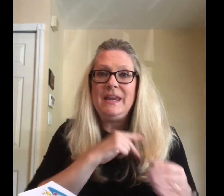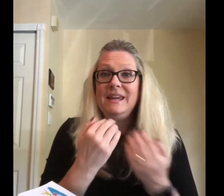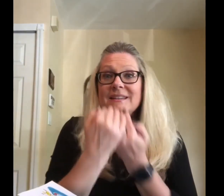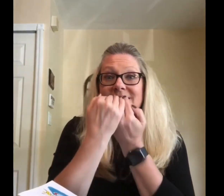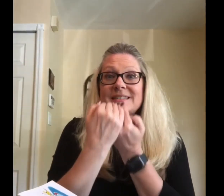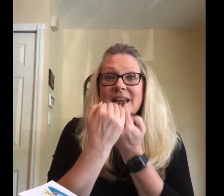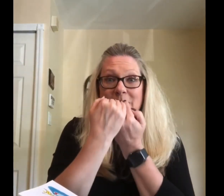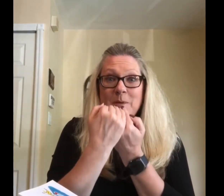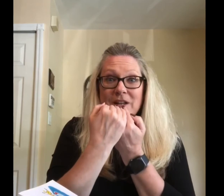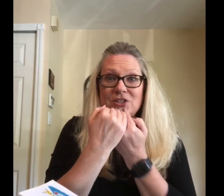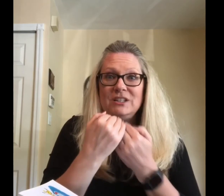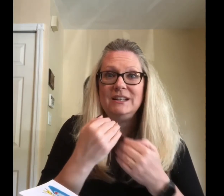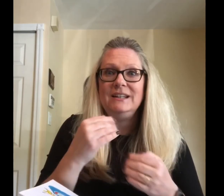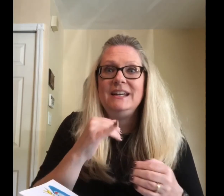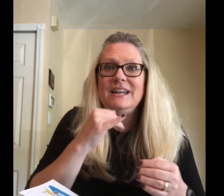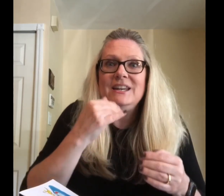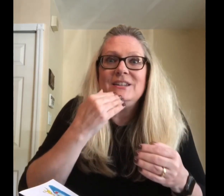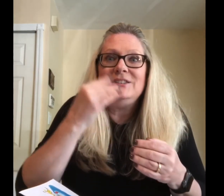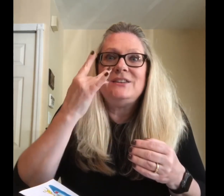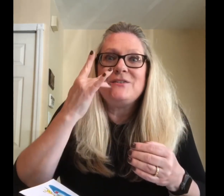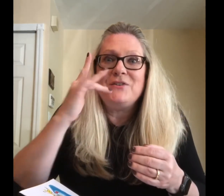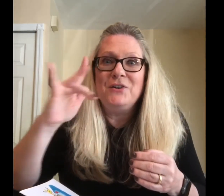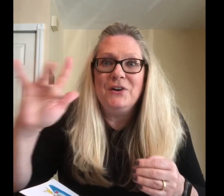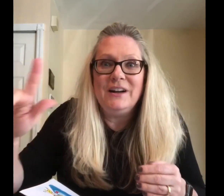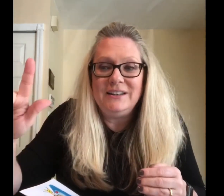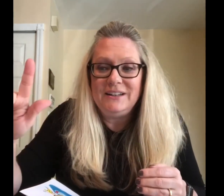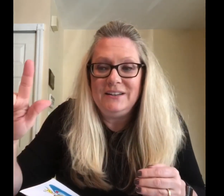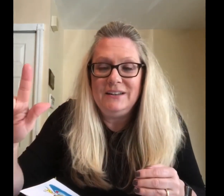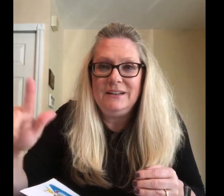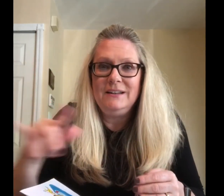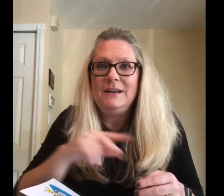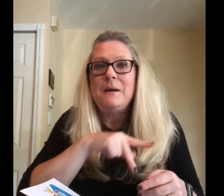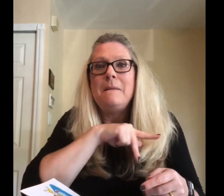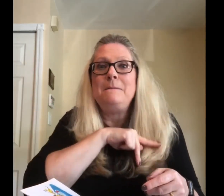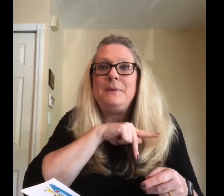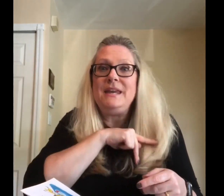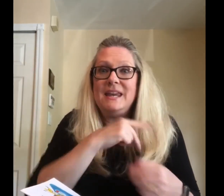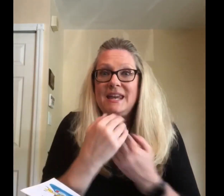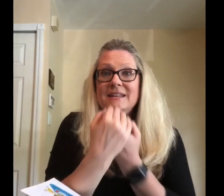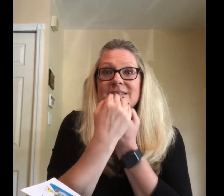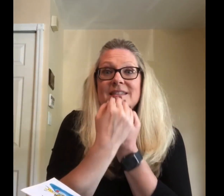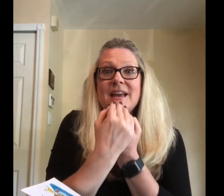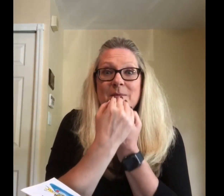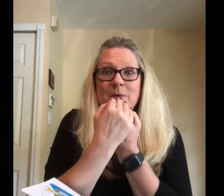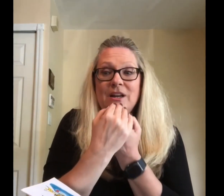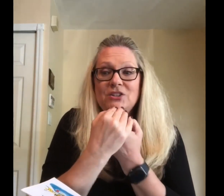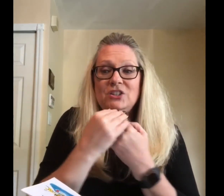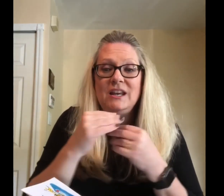Pete's sandwich is good. Pete's sandwich